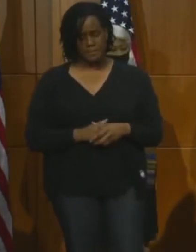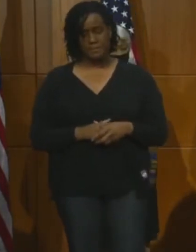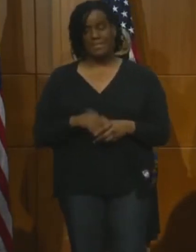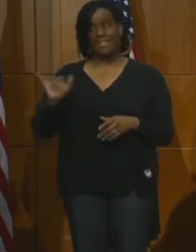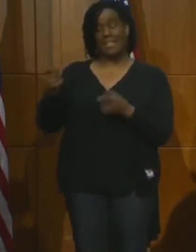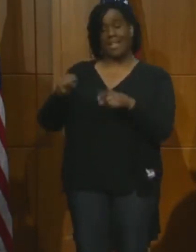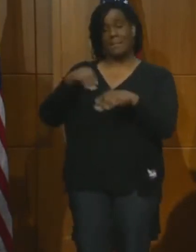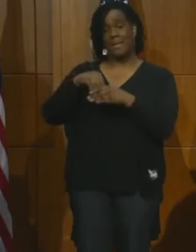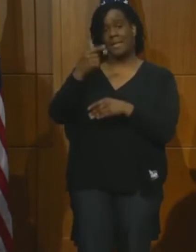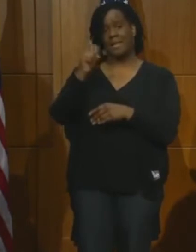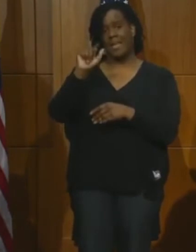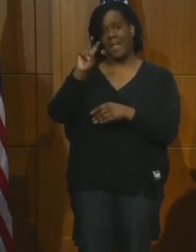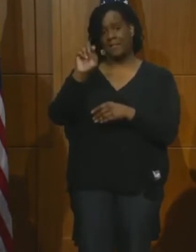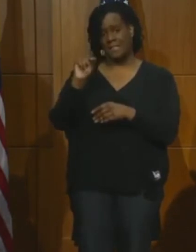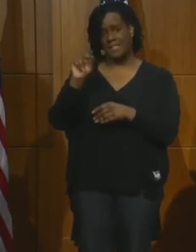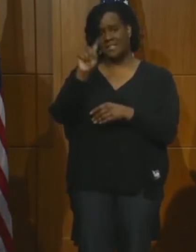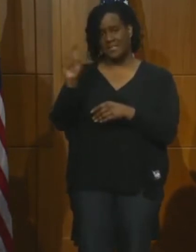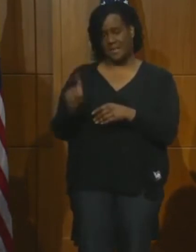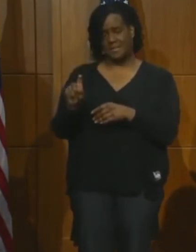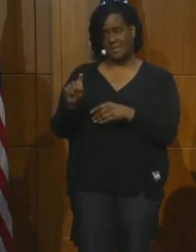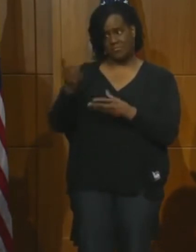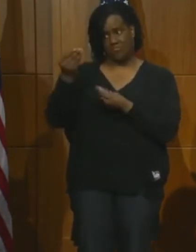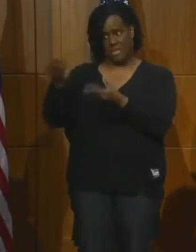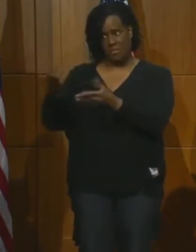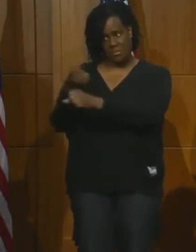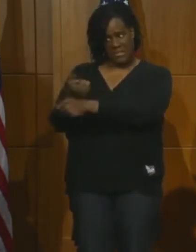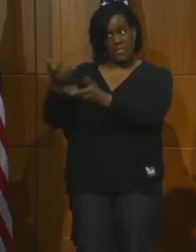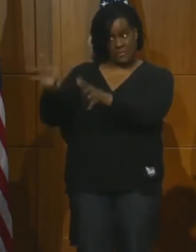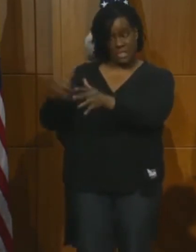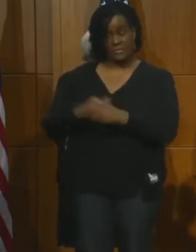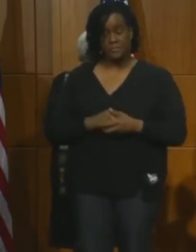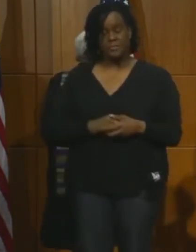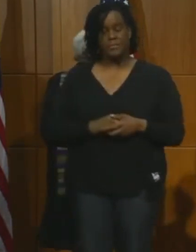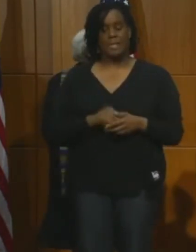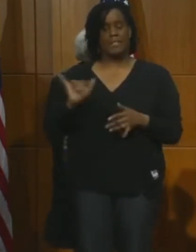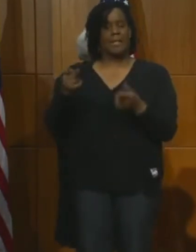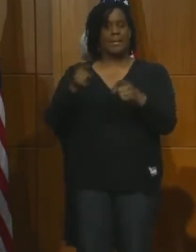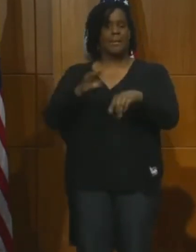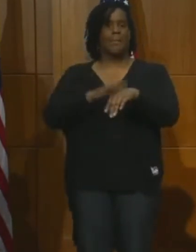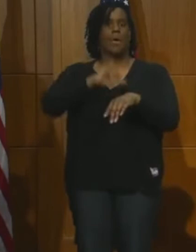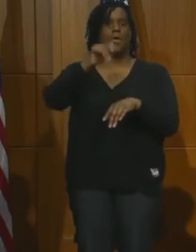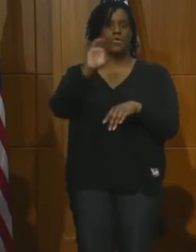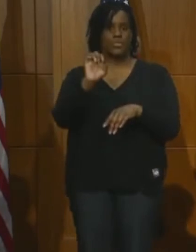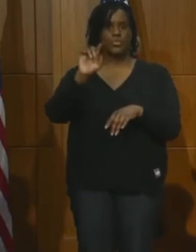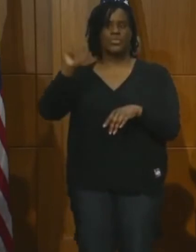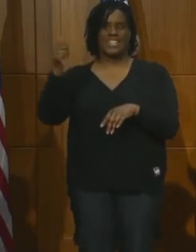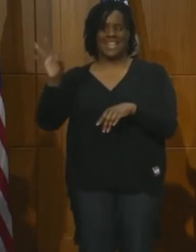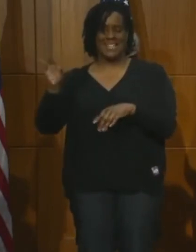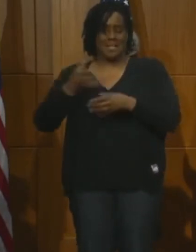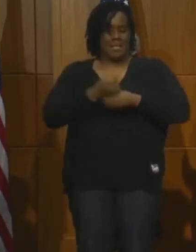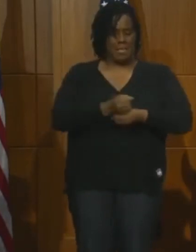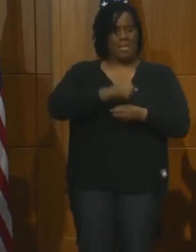Galveston, Texas, to let them know slavery was over, and on June 19th. So June and 19th becomes